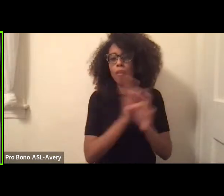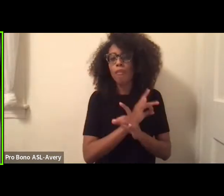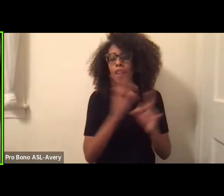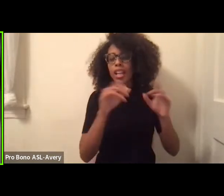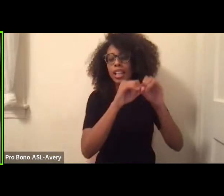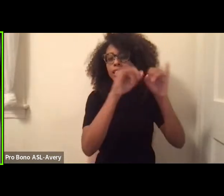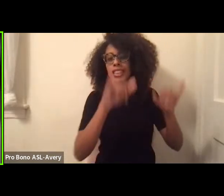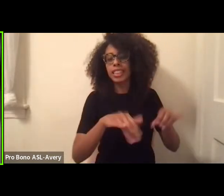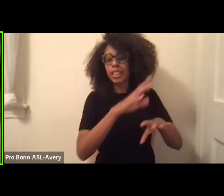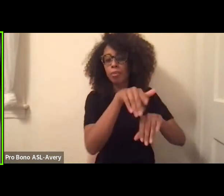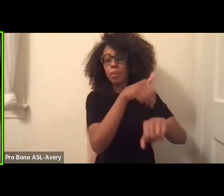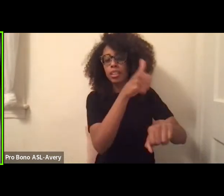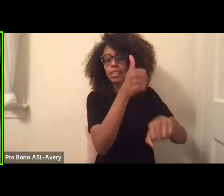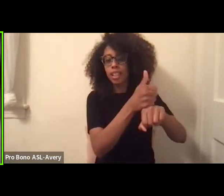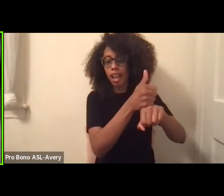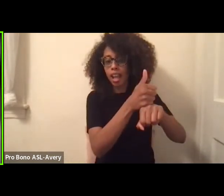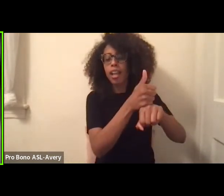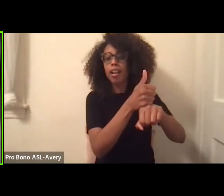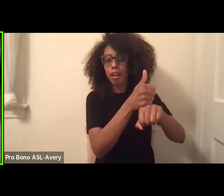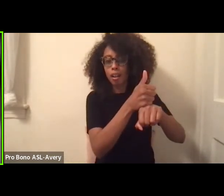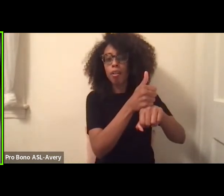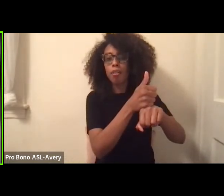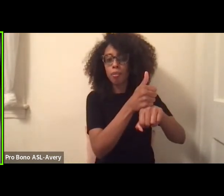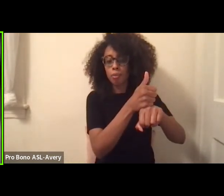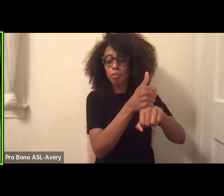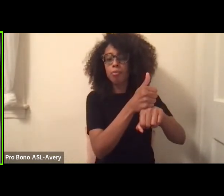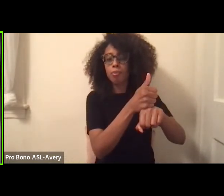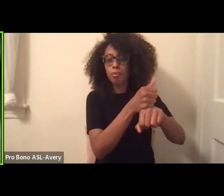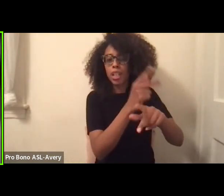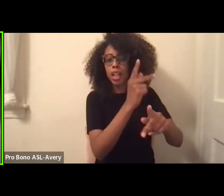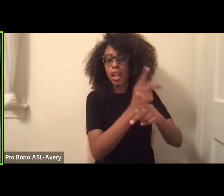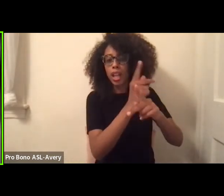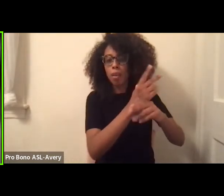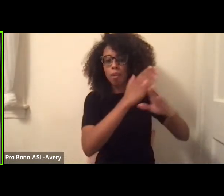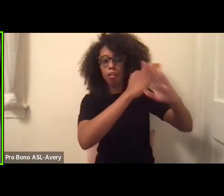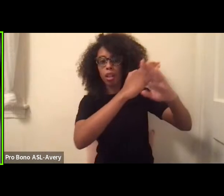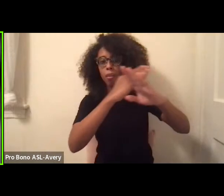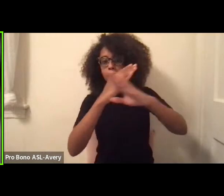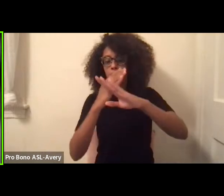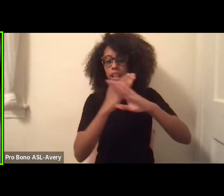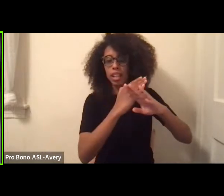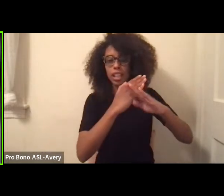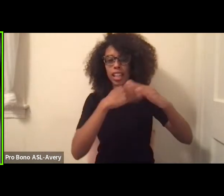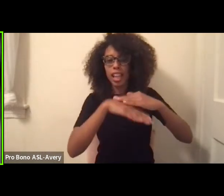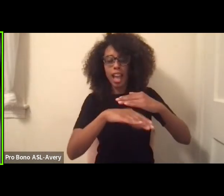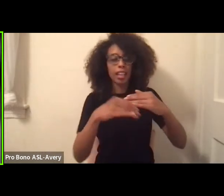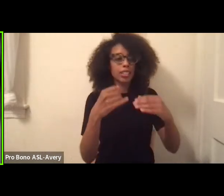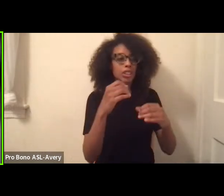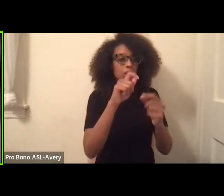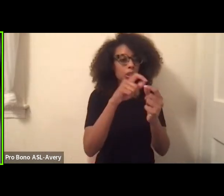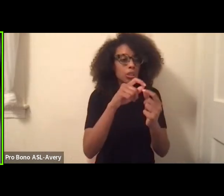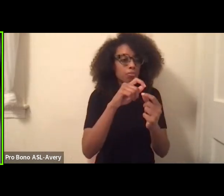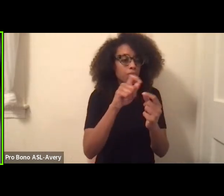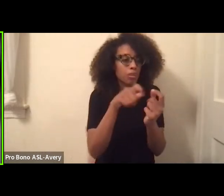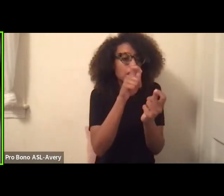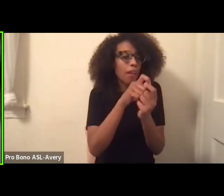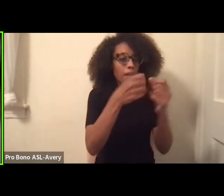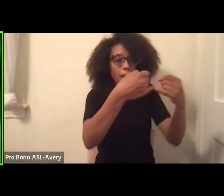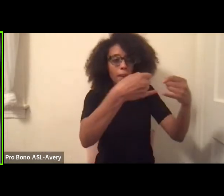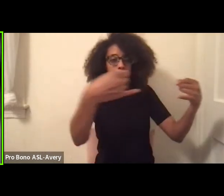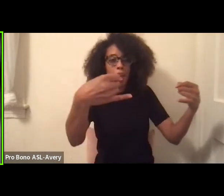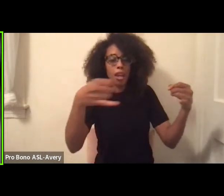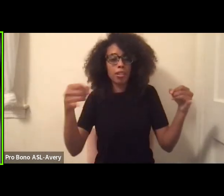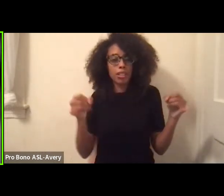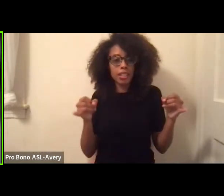in place that are trying to keep you boxed in, keep you within certain boundaries, right? The boundaries of